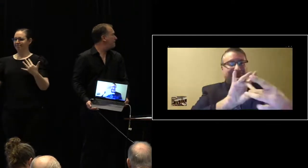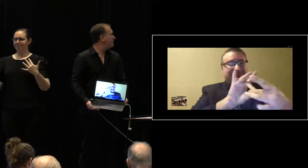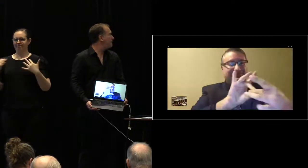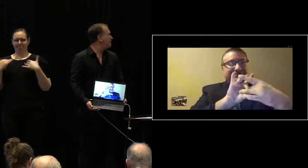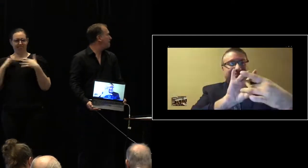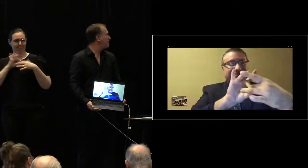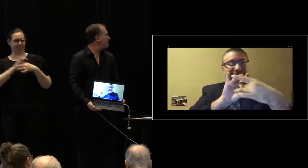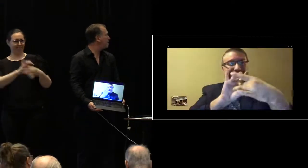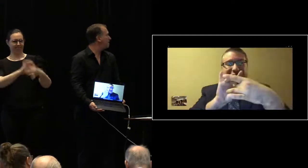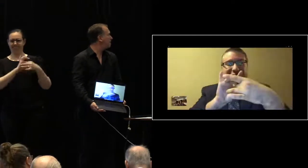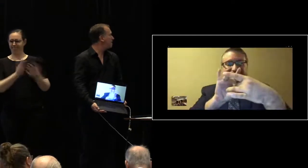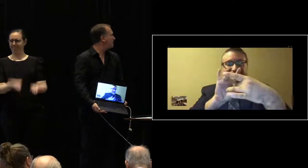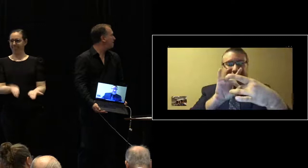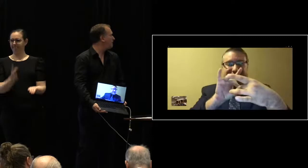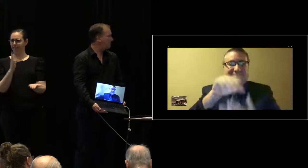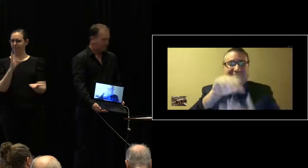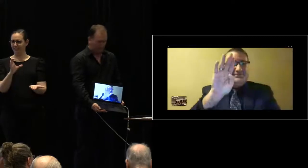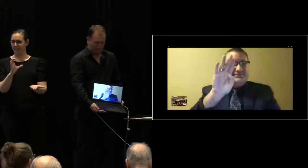spirit.